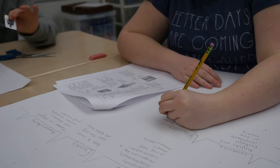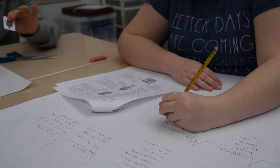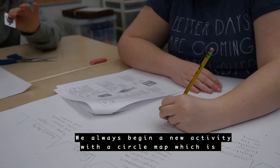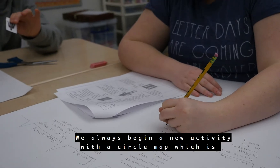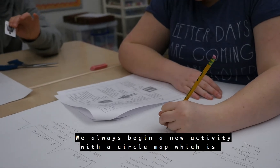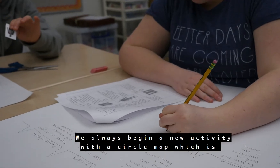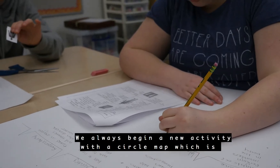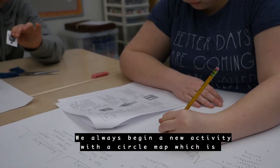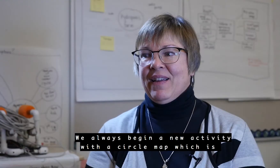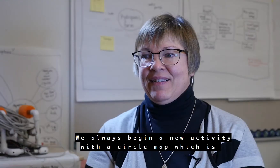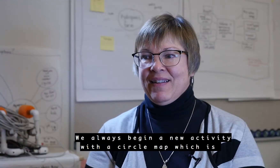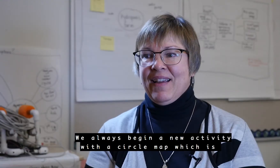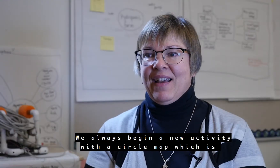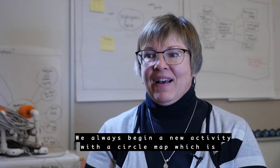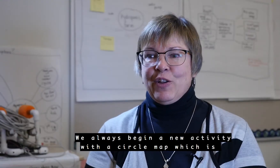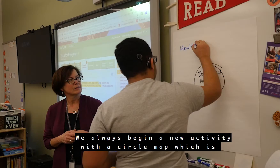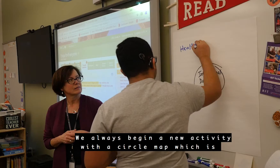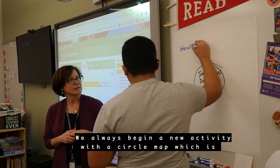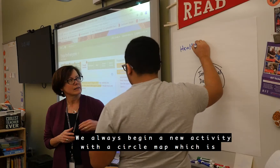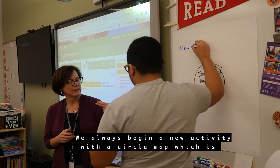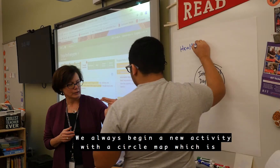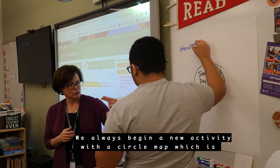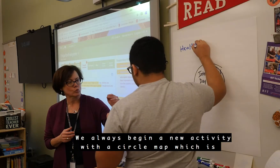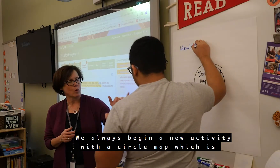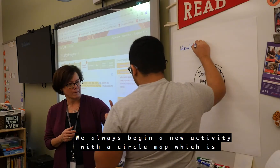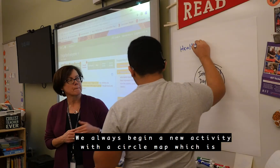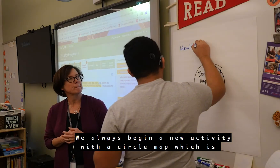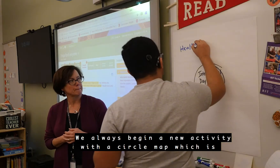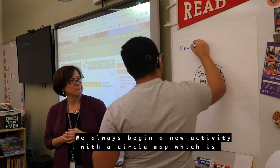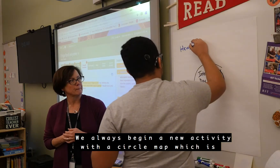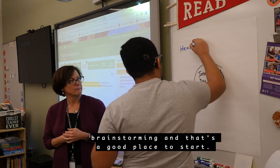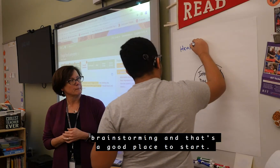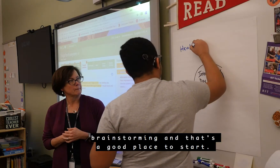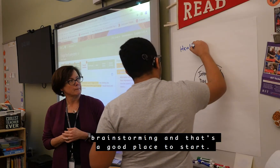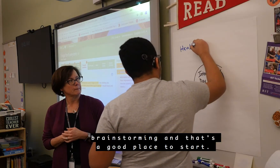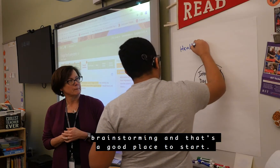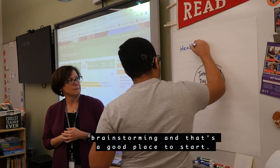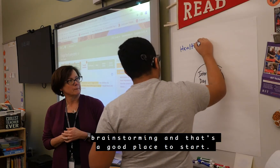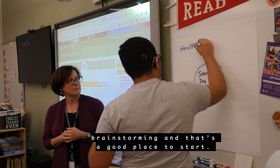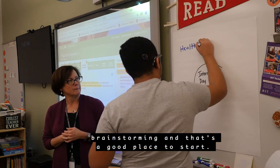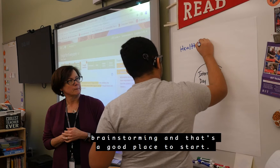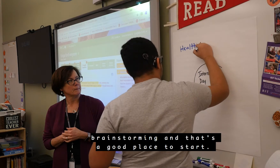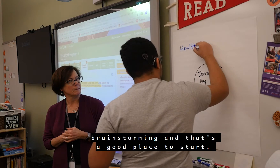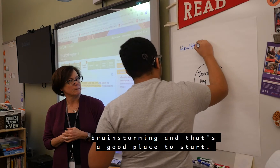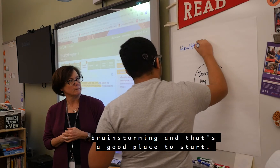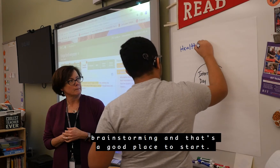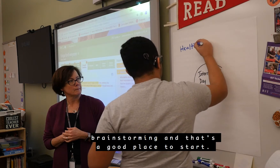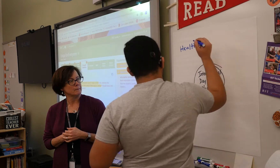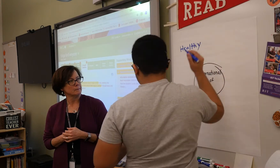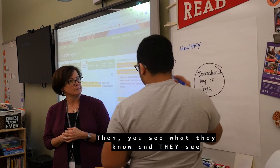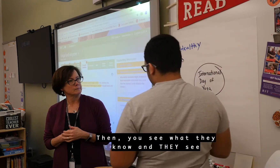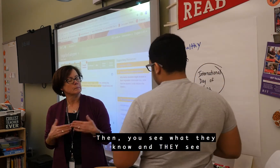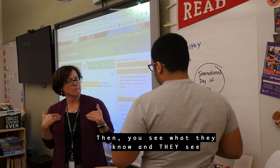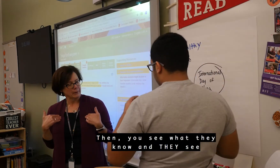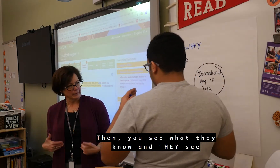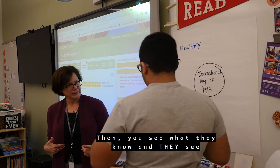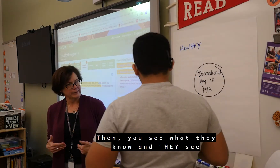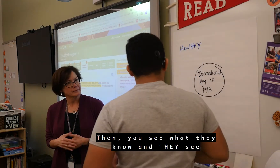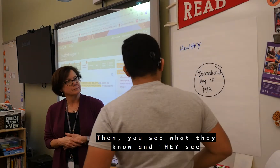We always begin a new activity with a circle map, which is brainstorming, and that's a good place to start. And then you